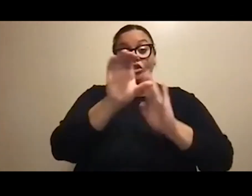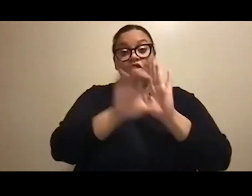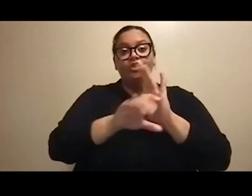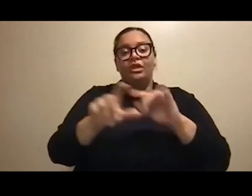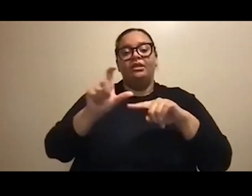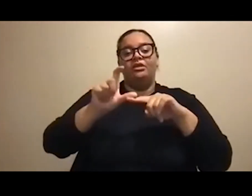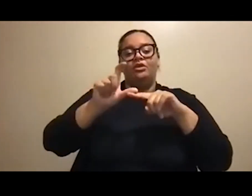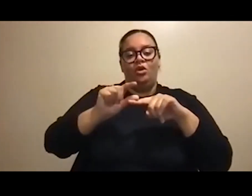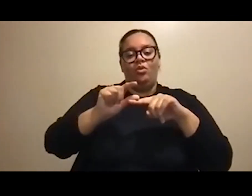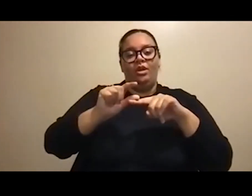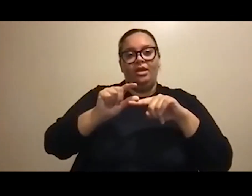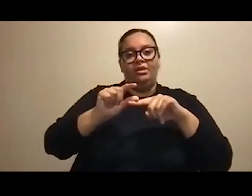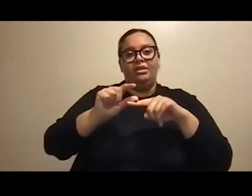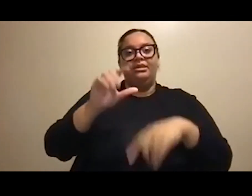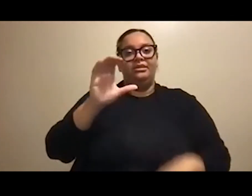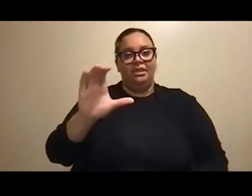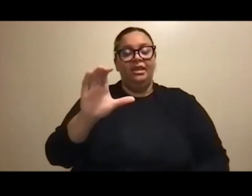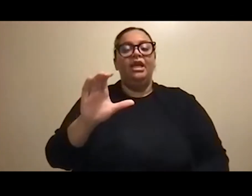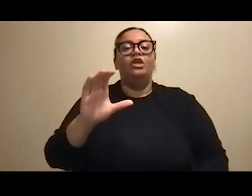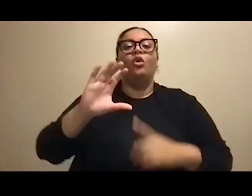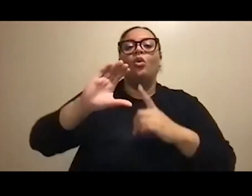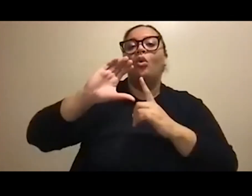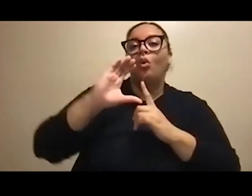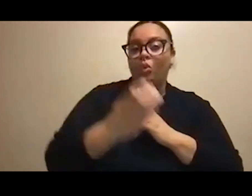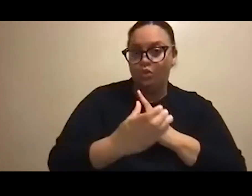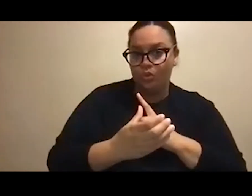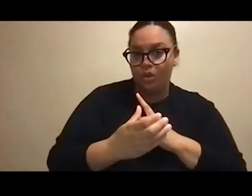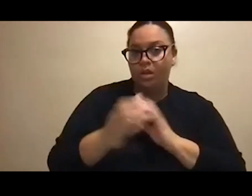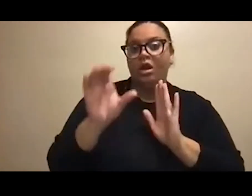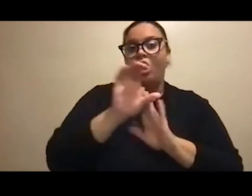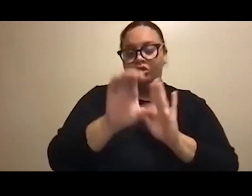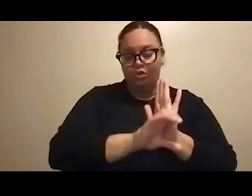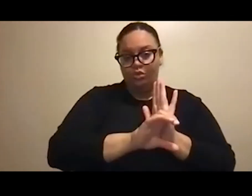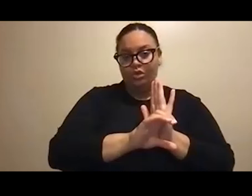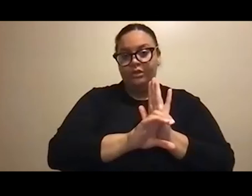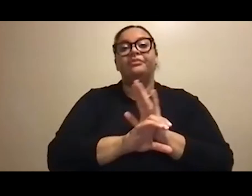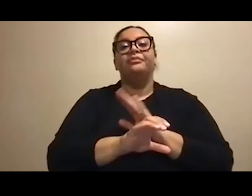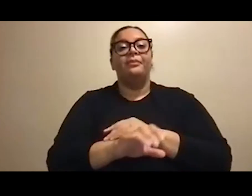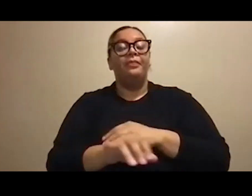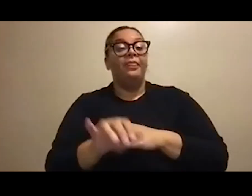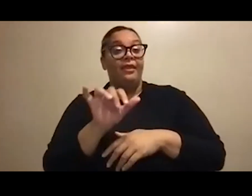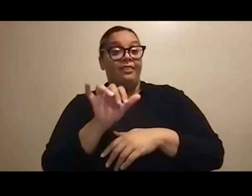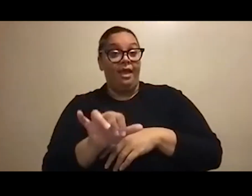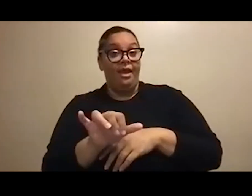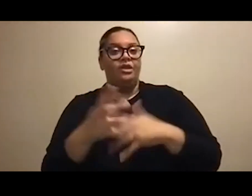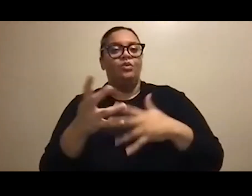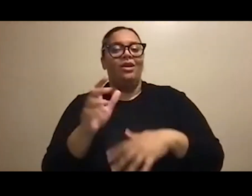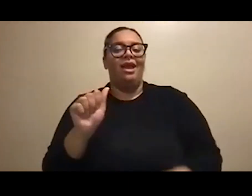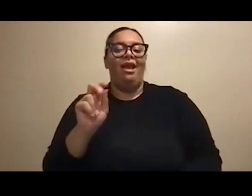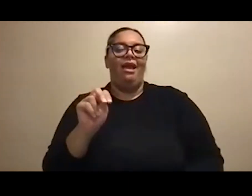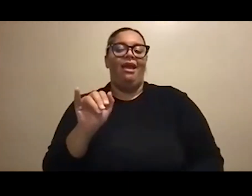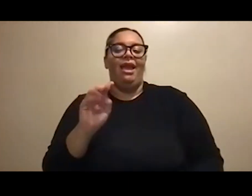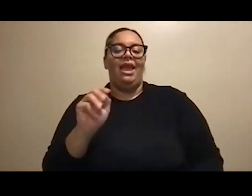c, or the cultural Constitution. The cultural Constitution is what animates, brings to